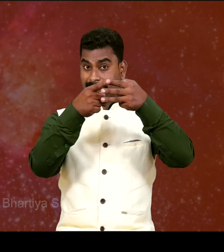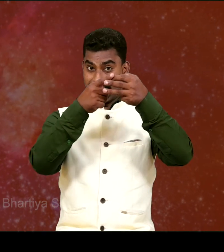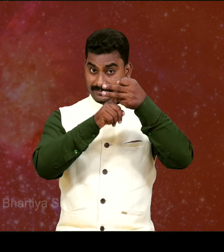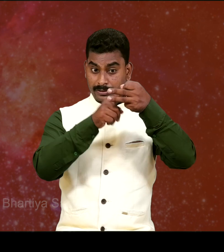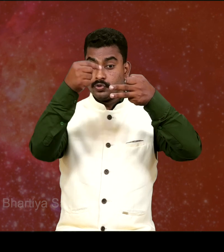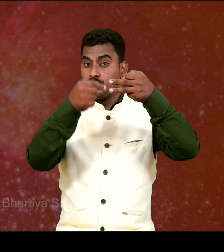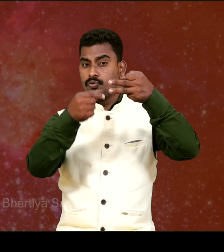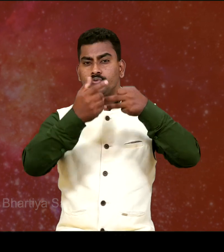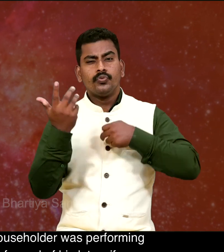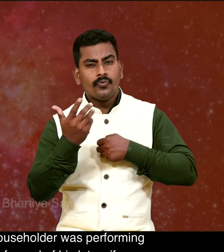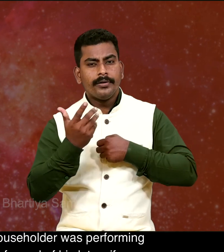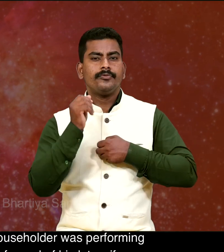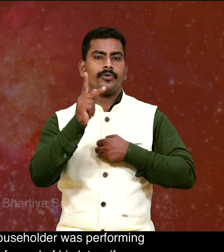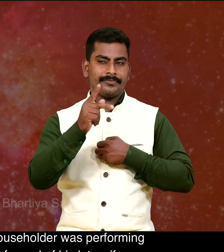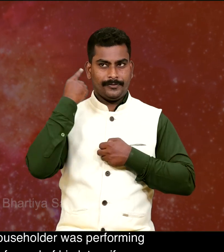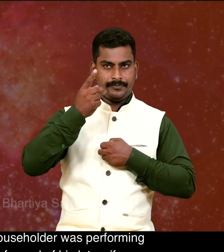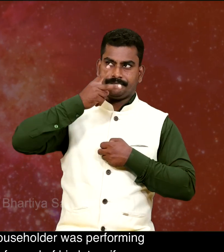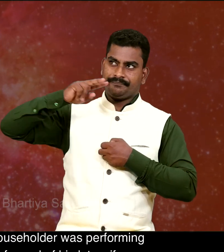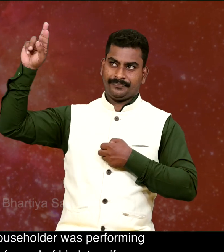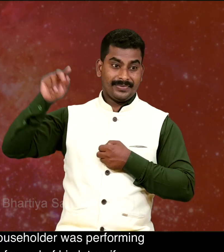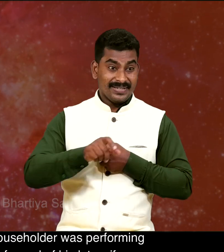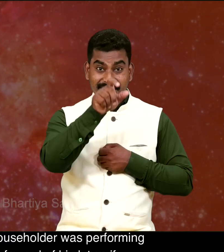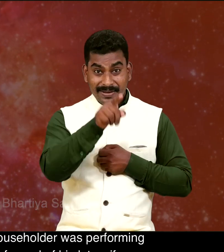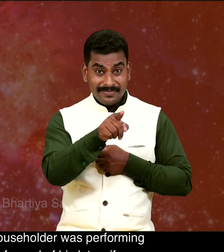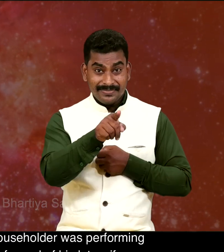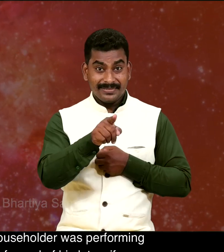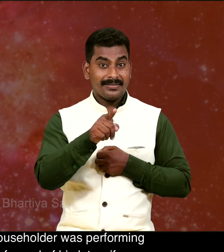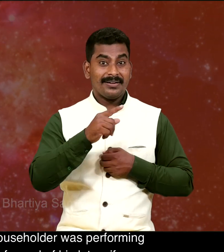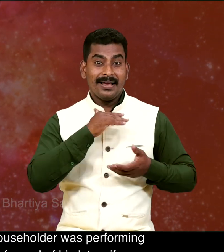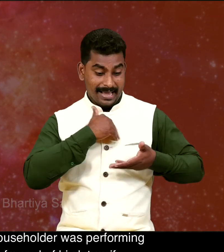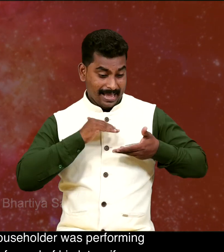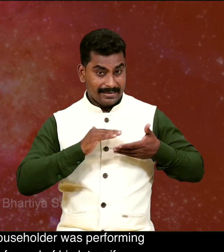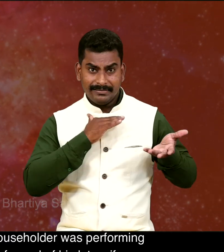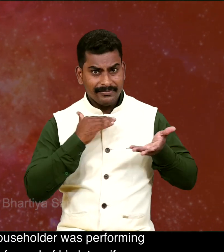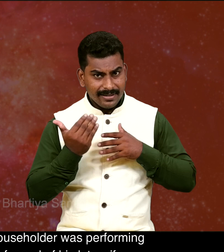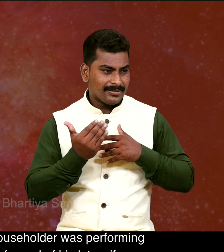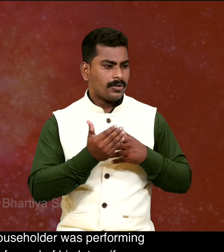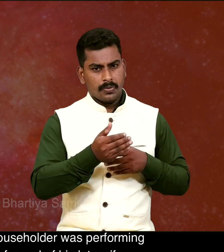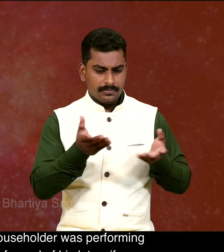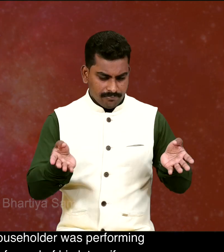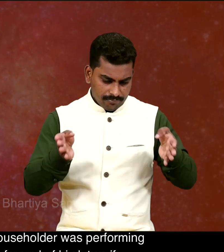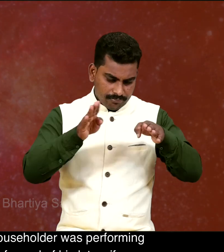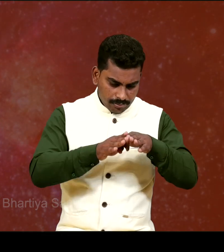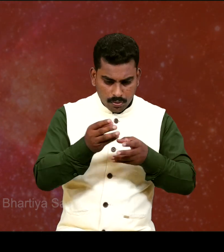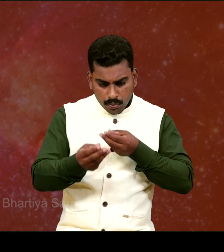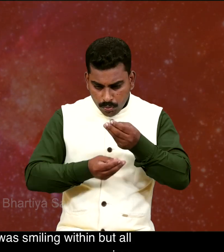The householder was performing the funeral of his late wife. He was smiling